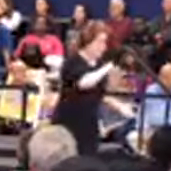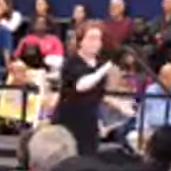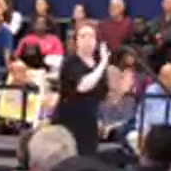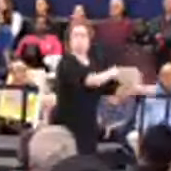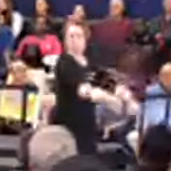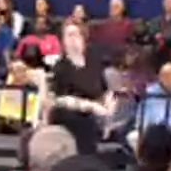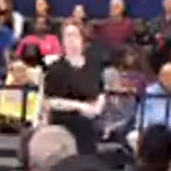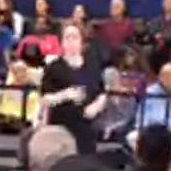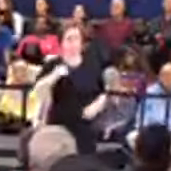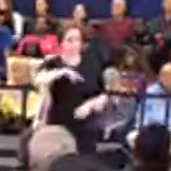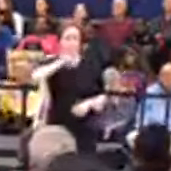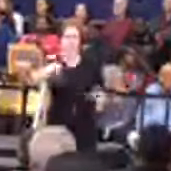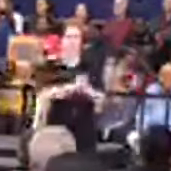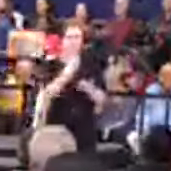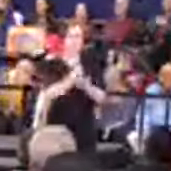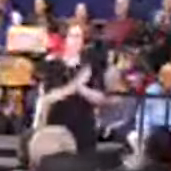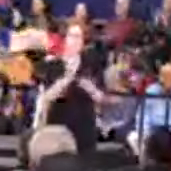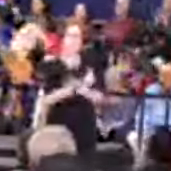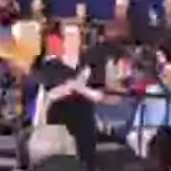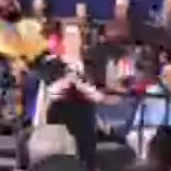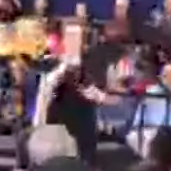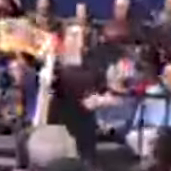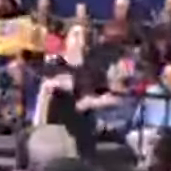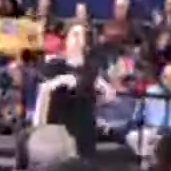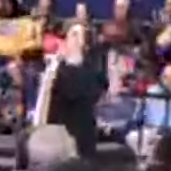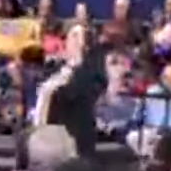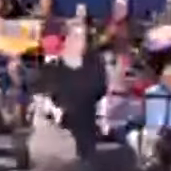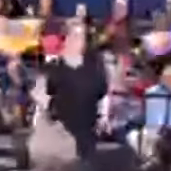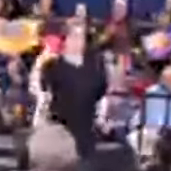need a new Commander-in-Chief.